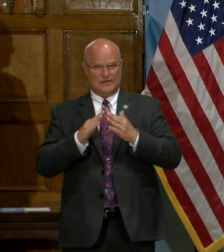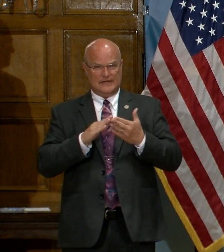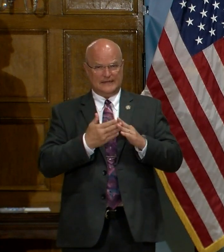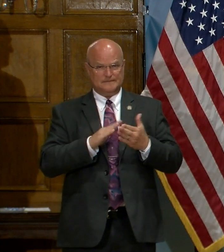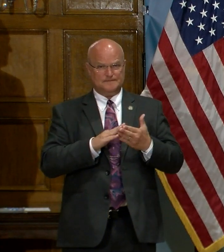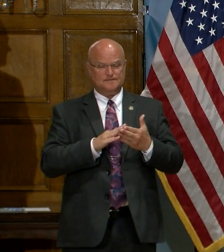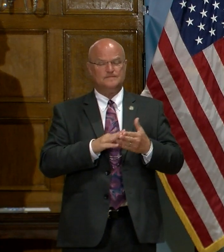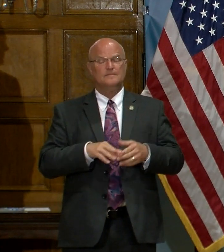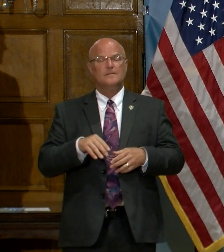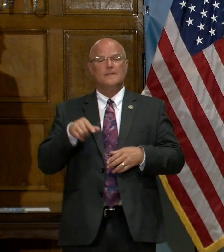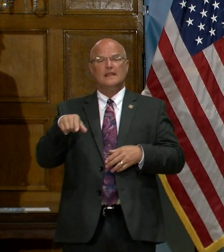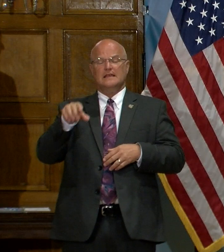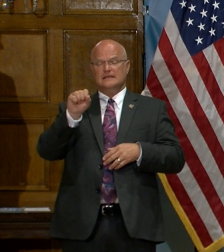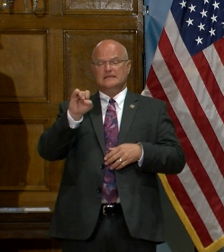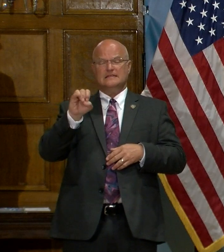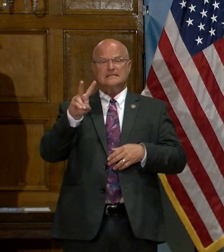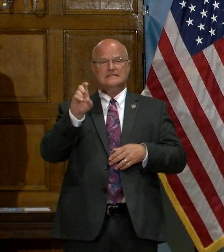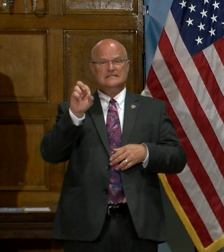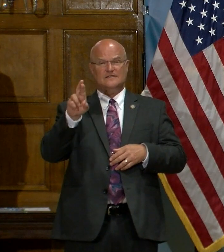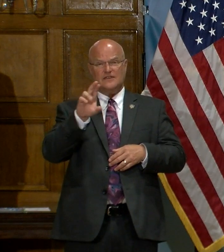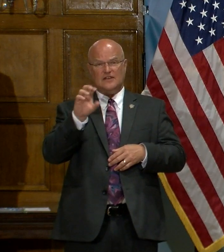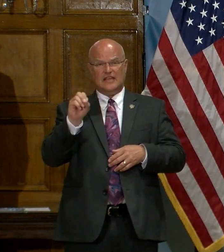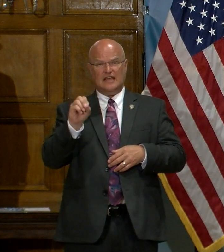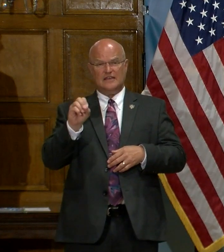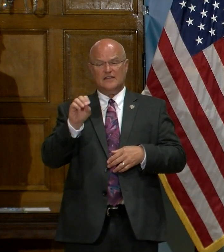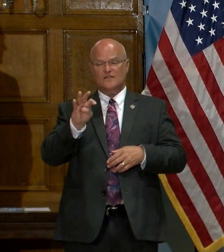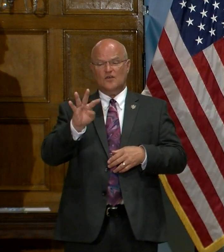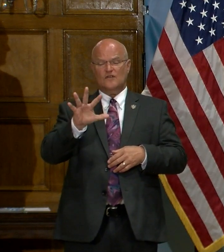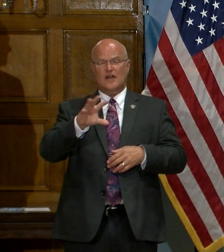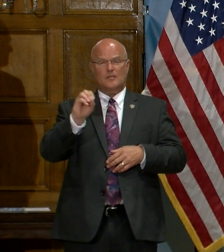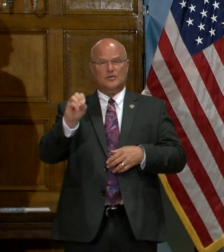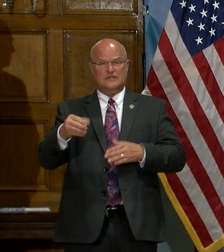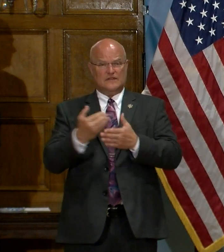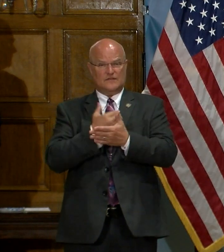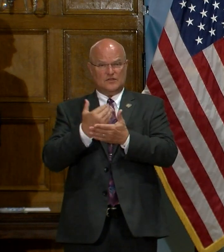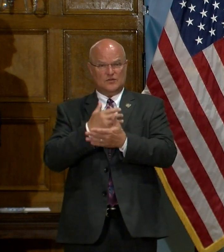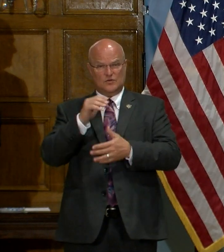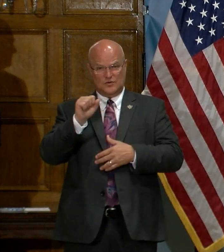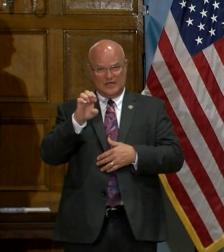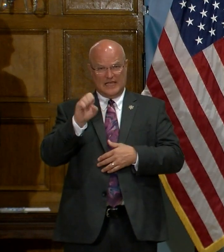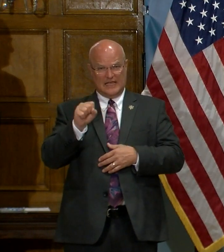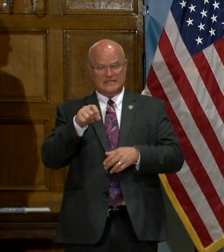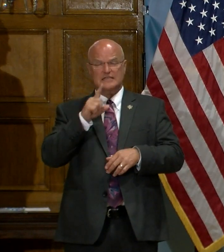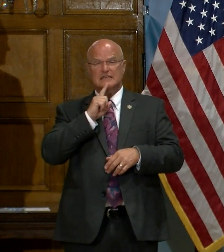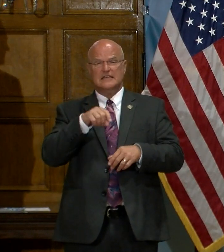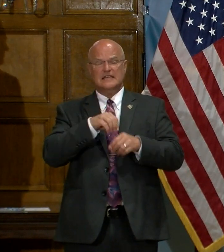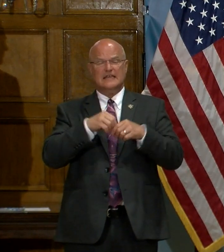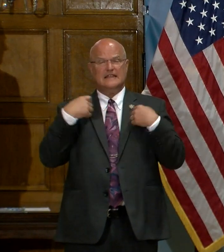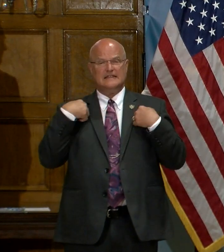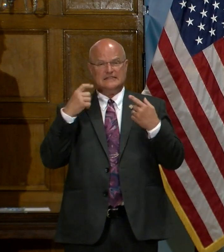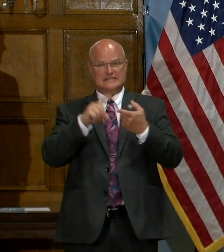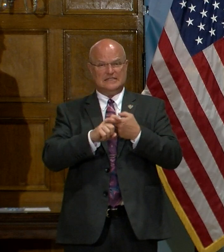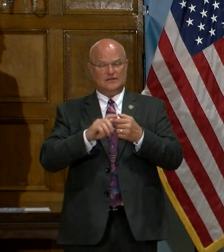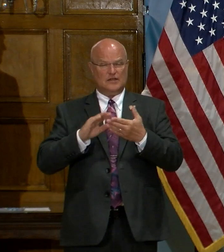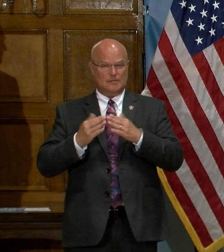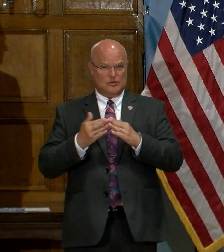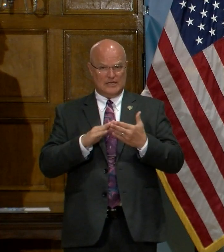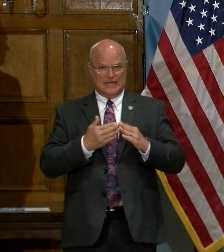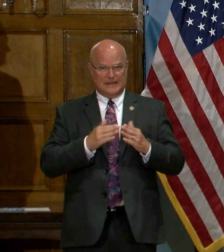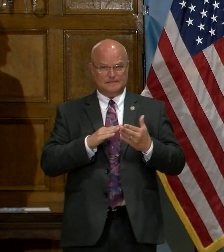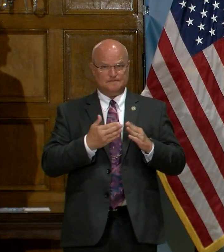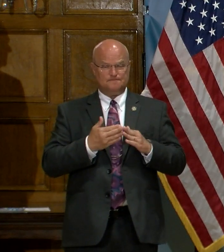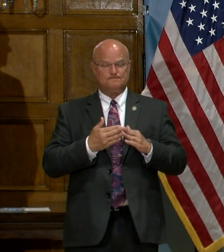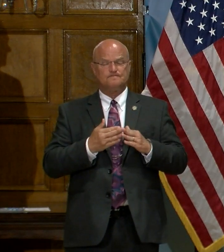community. In Sevier County, 45% of the new cases were in the Latino